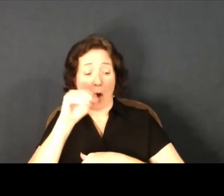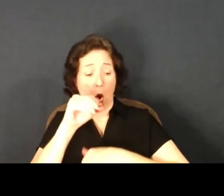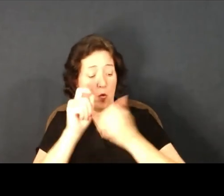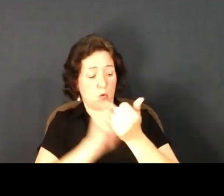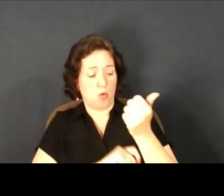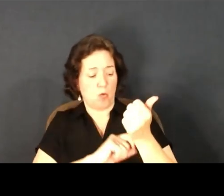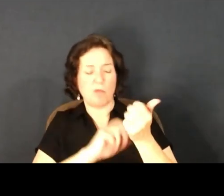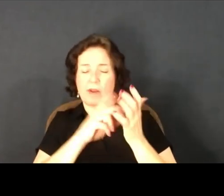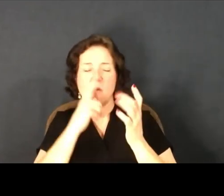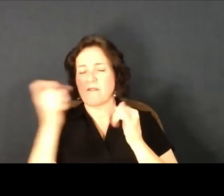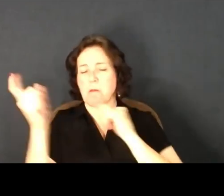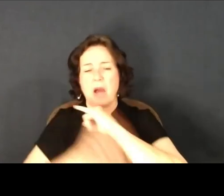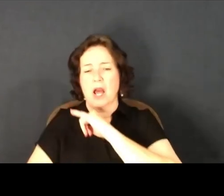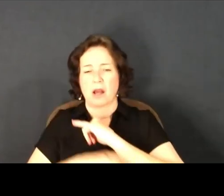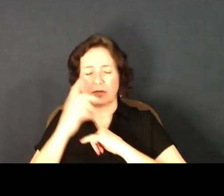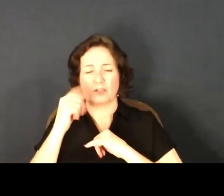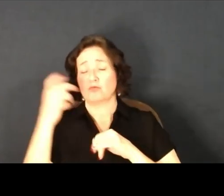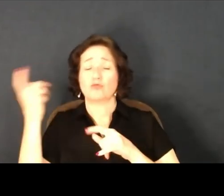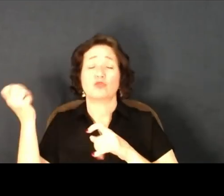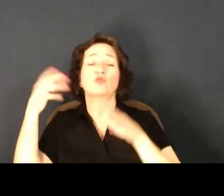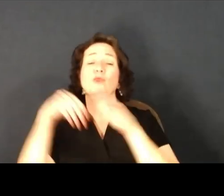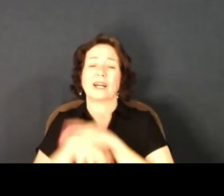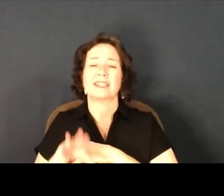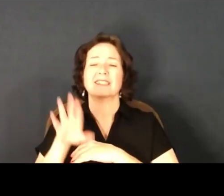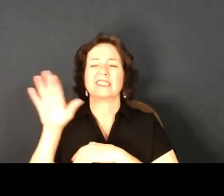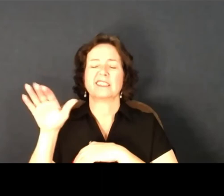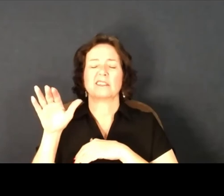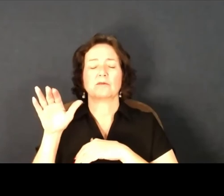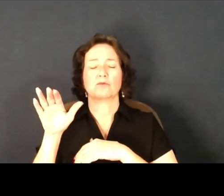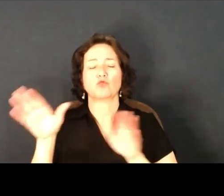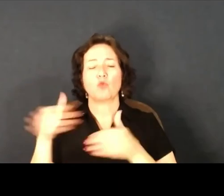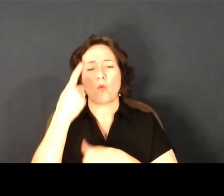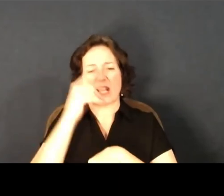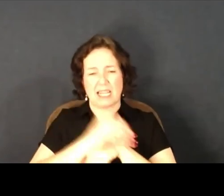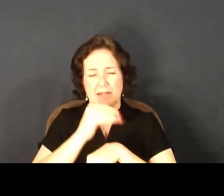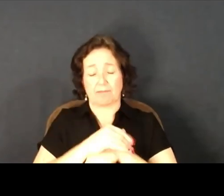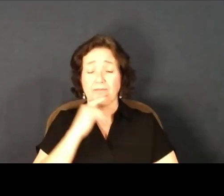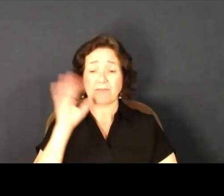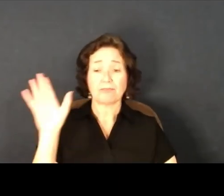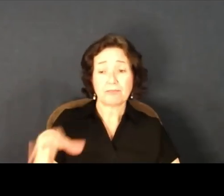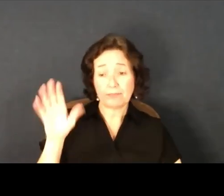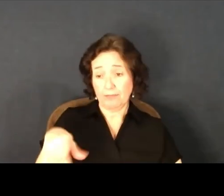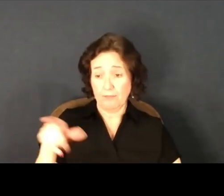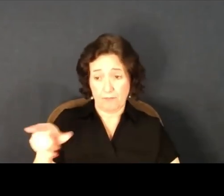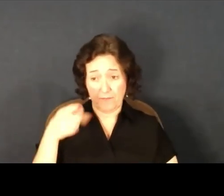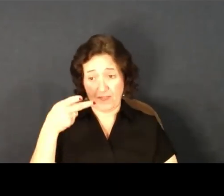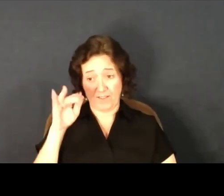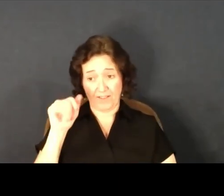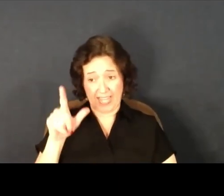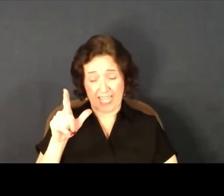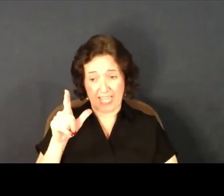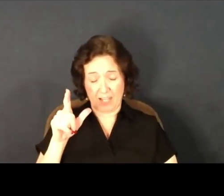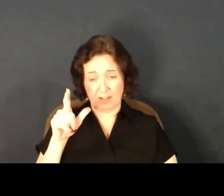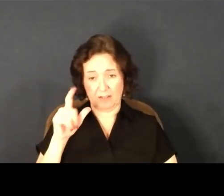enough. So she just walked into his room one evening and she said, Phil, and here's where